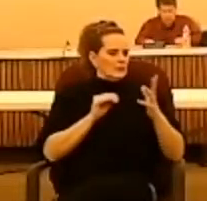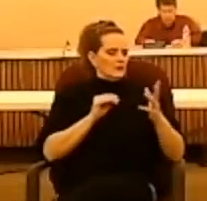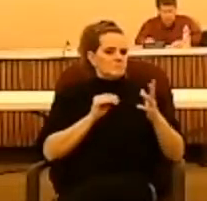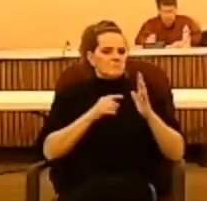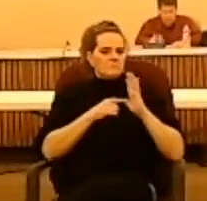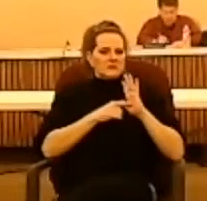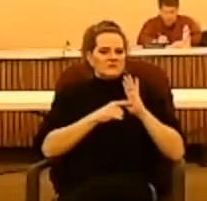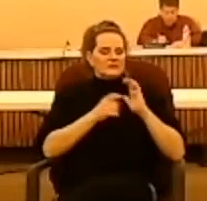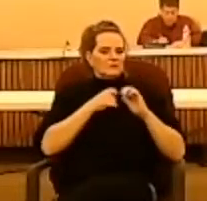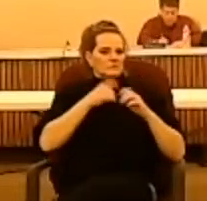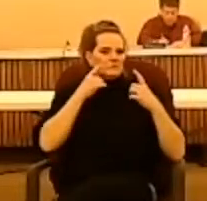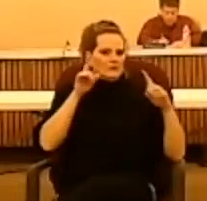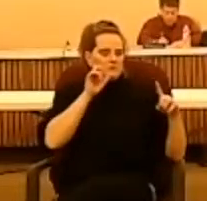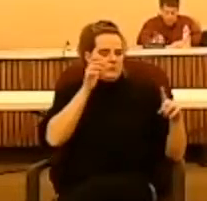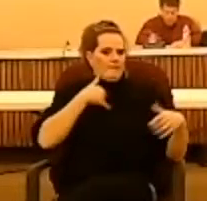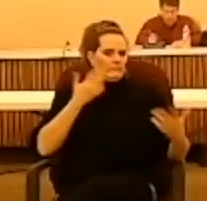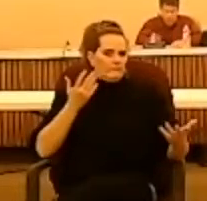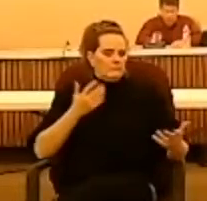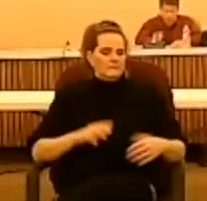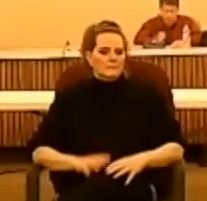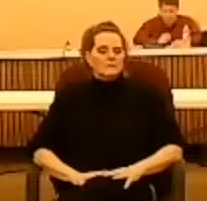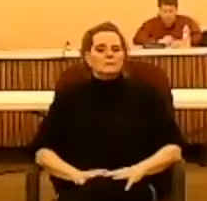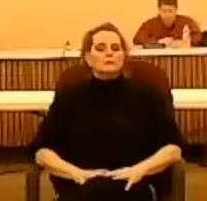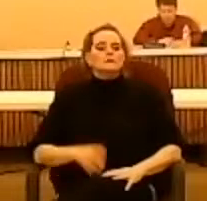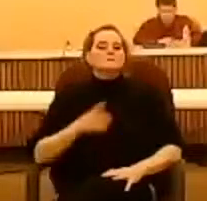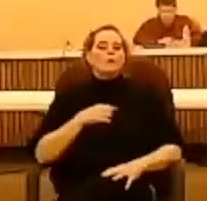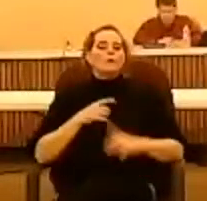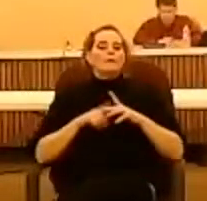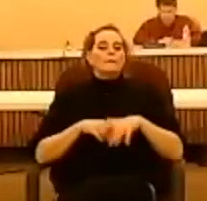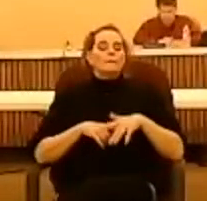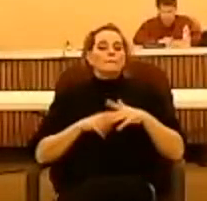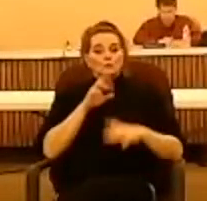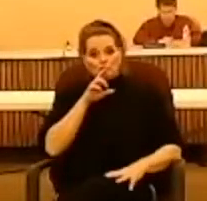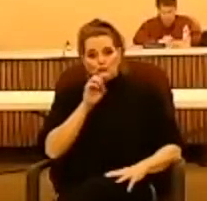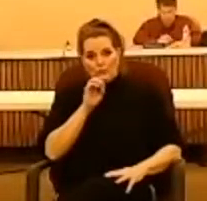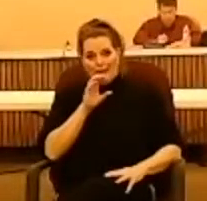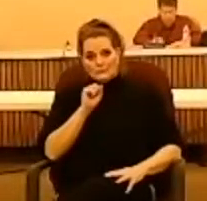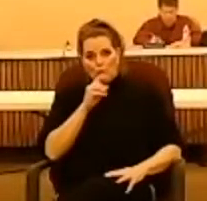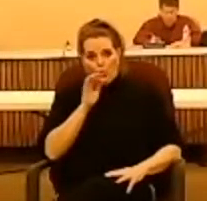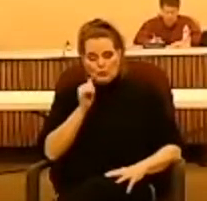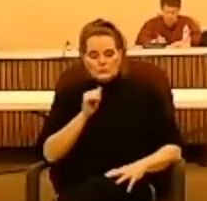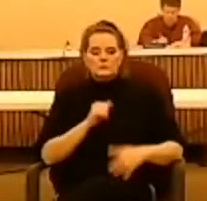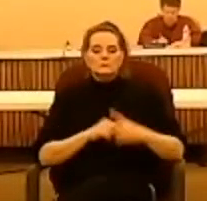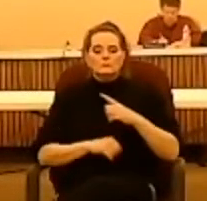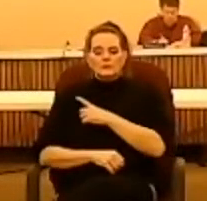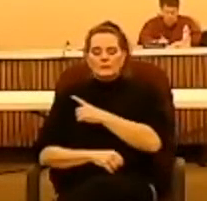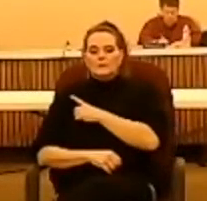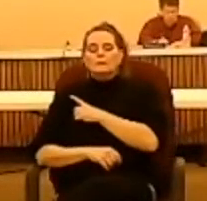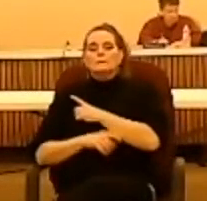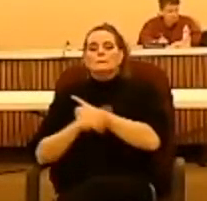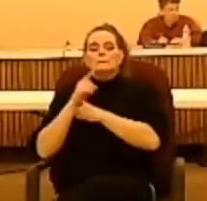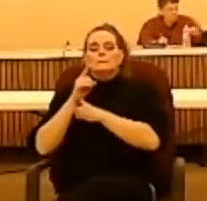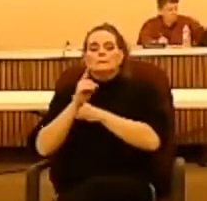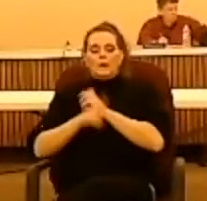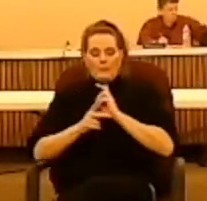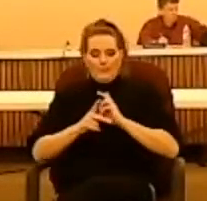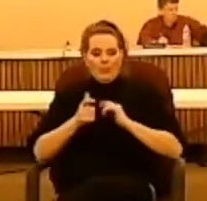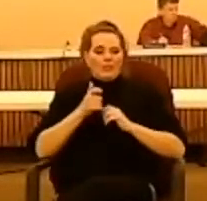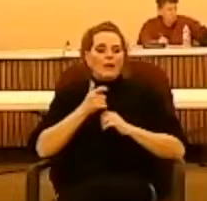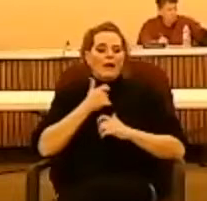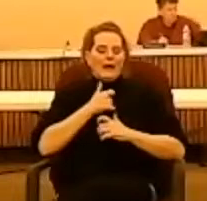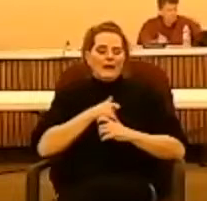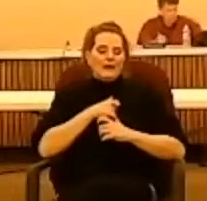presentations, or announcements. So can I get my first resolution? Mr. Supervisor, fellow town board members, I have